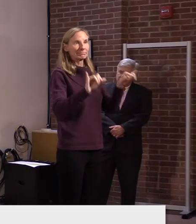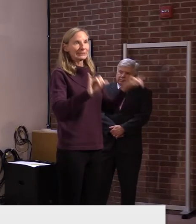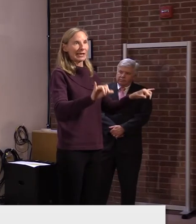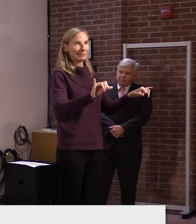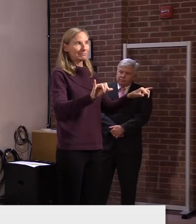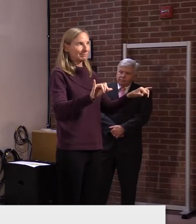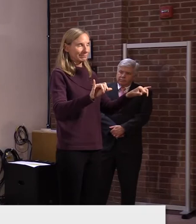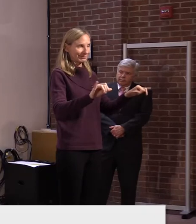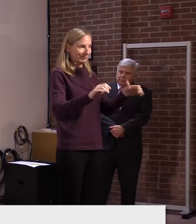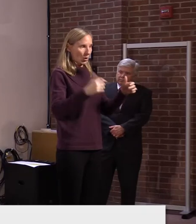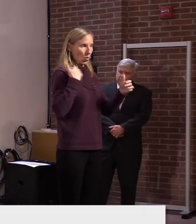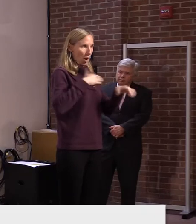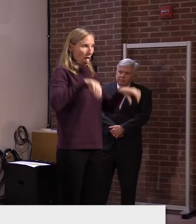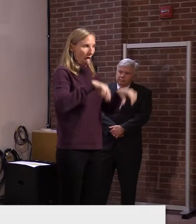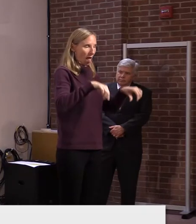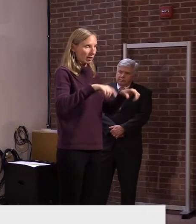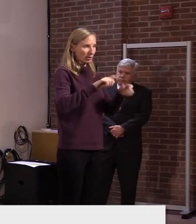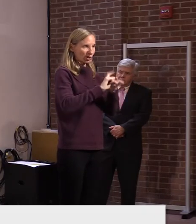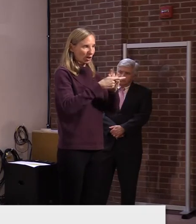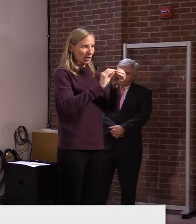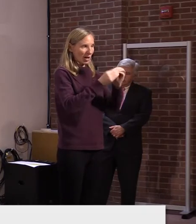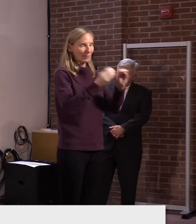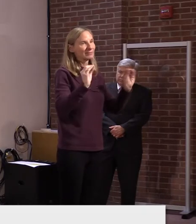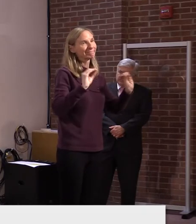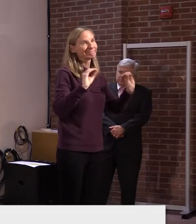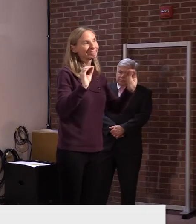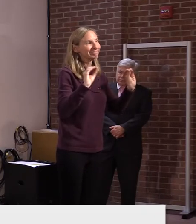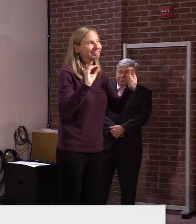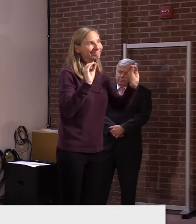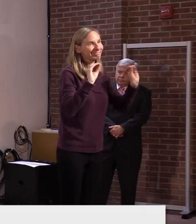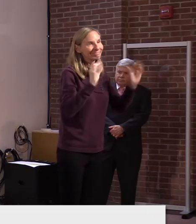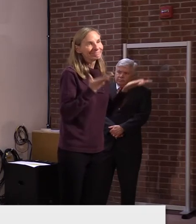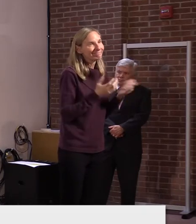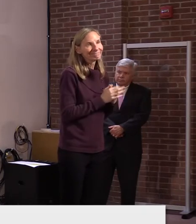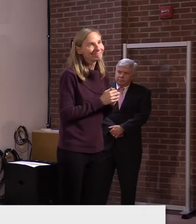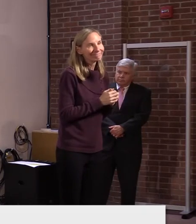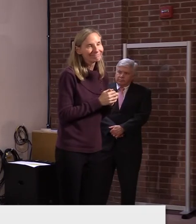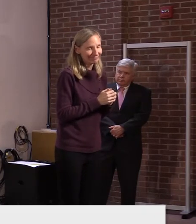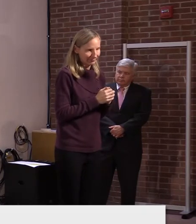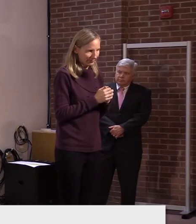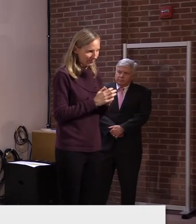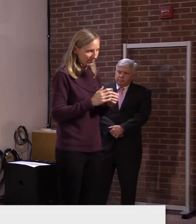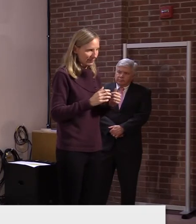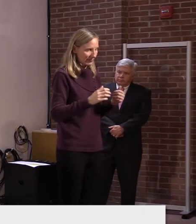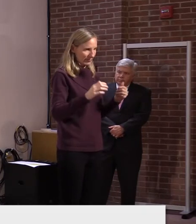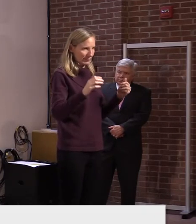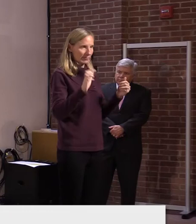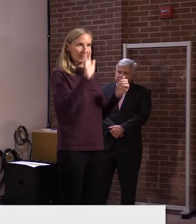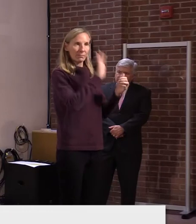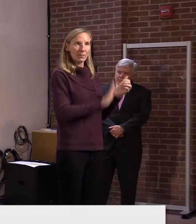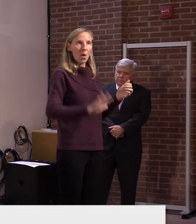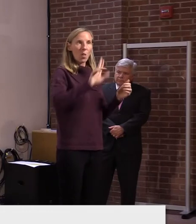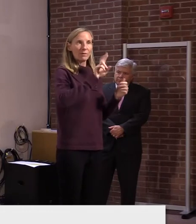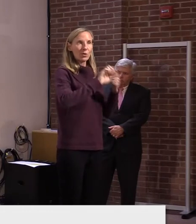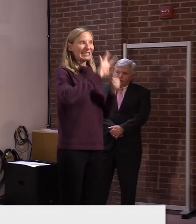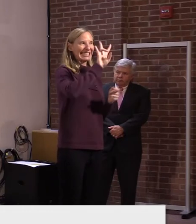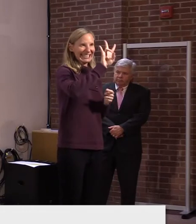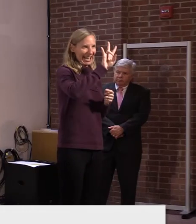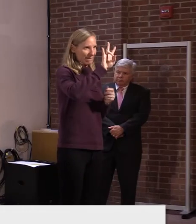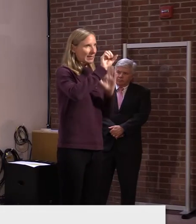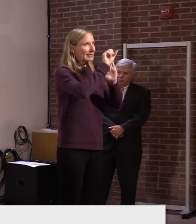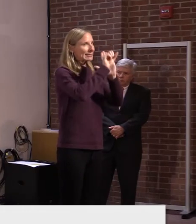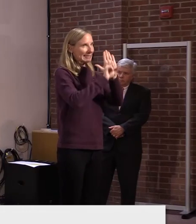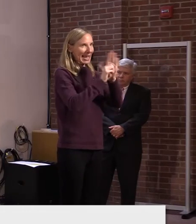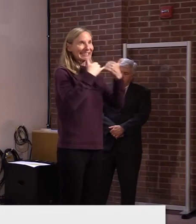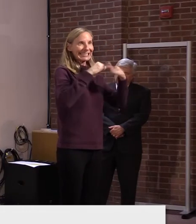those numbers. Take, for instance, I think there's seven states across the country that